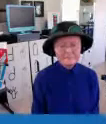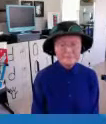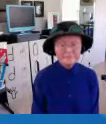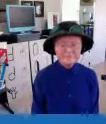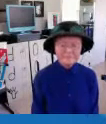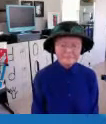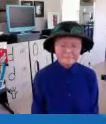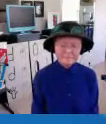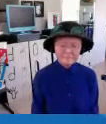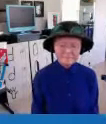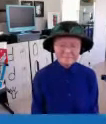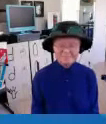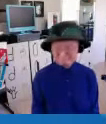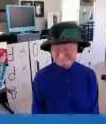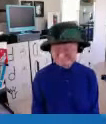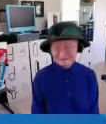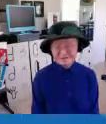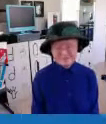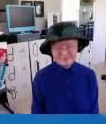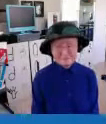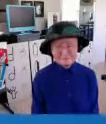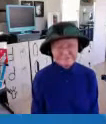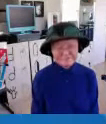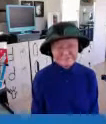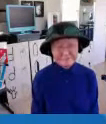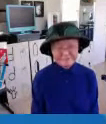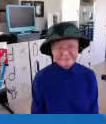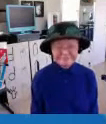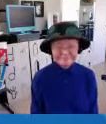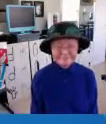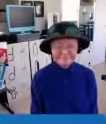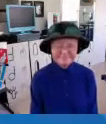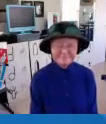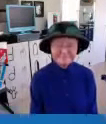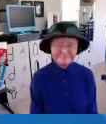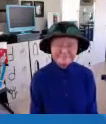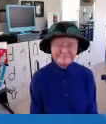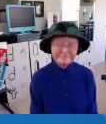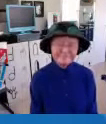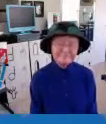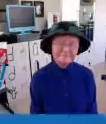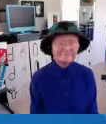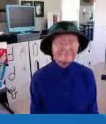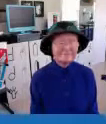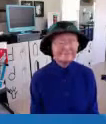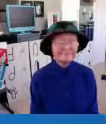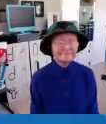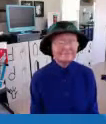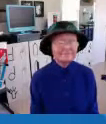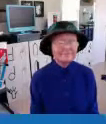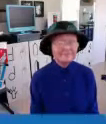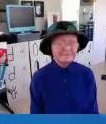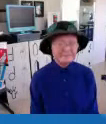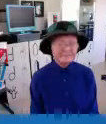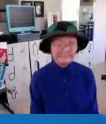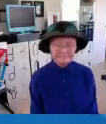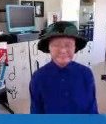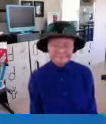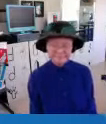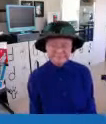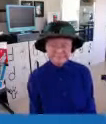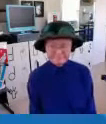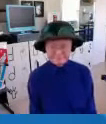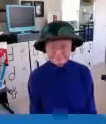pronouns. There's various things that we're completely missing. Those can be added, and that can be done for free. Now, if you want